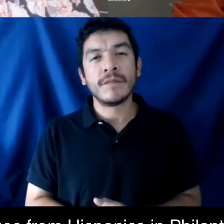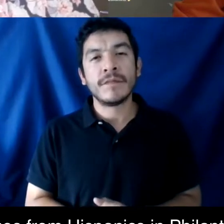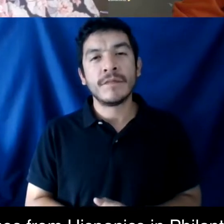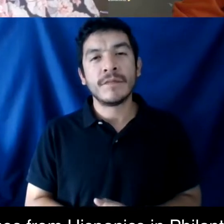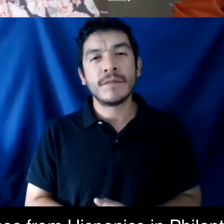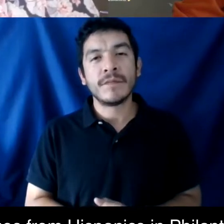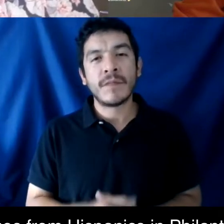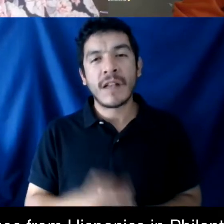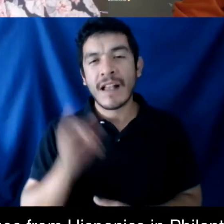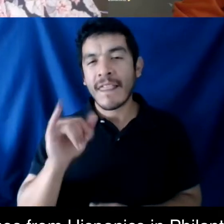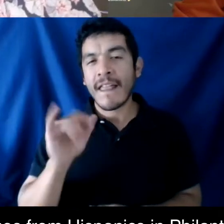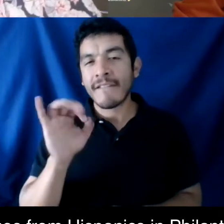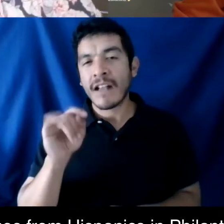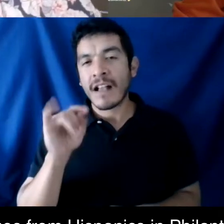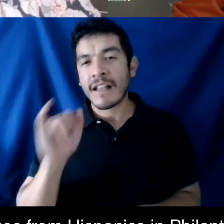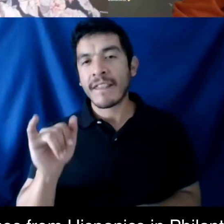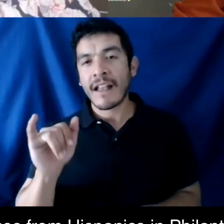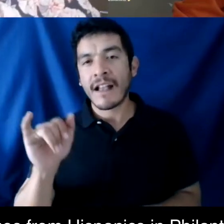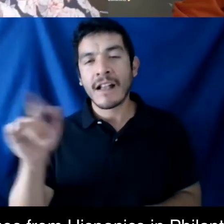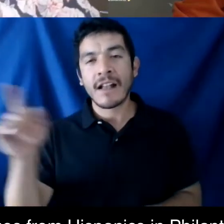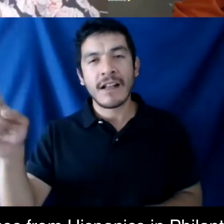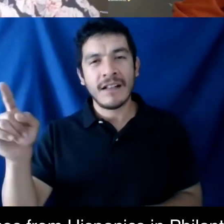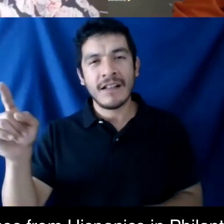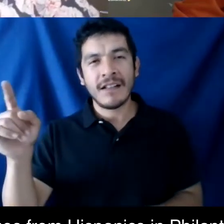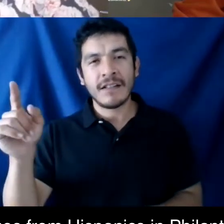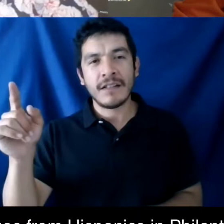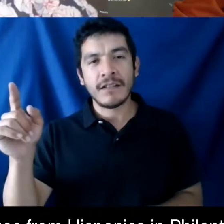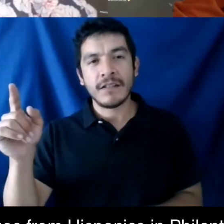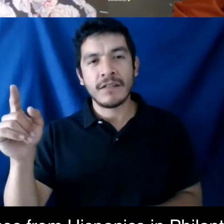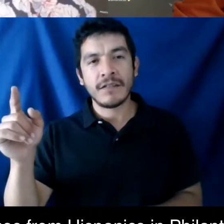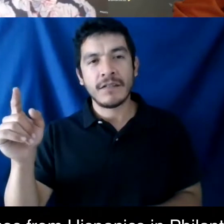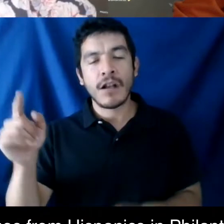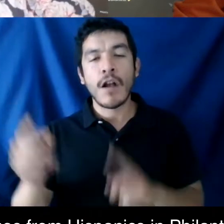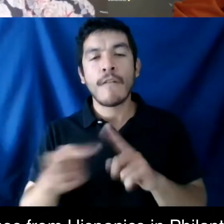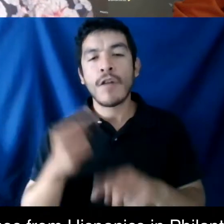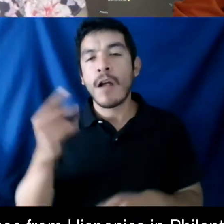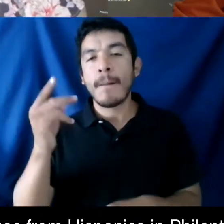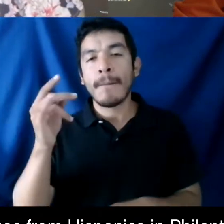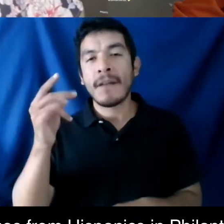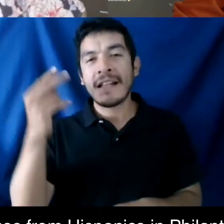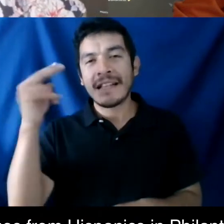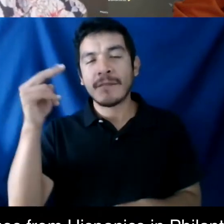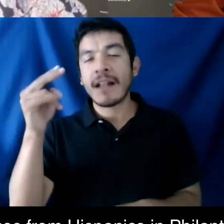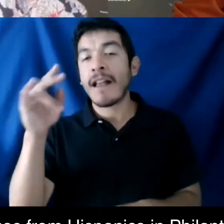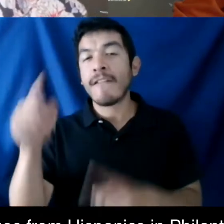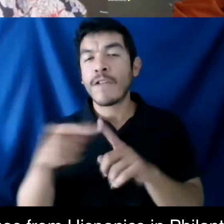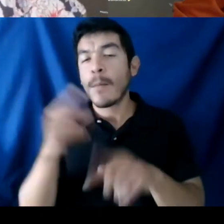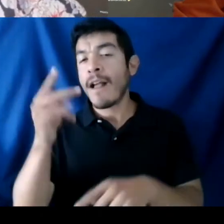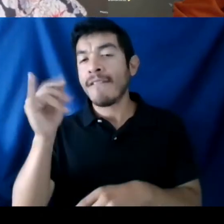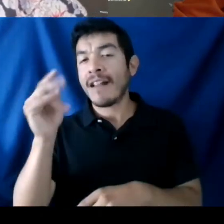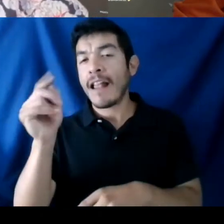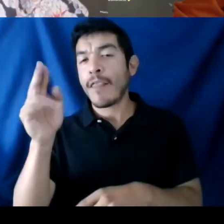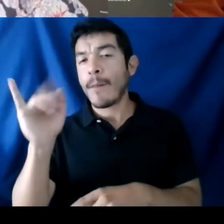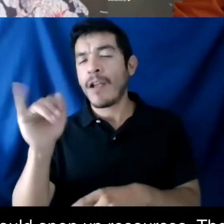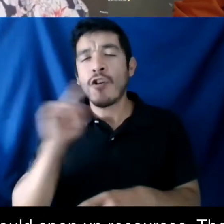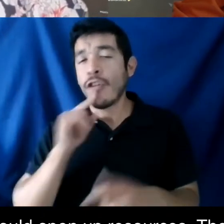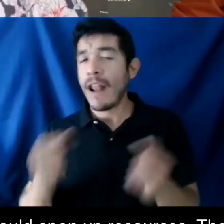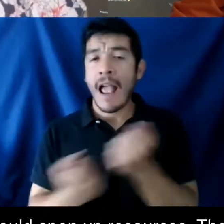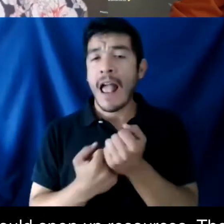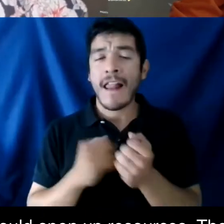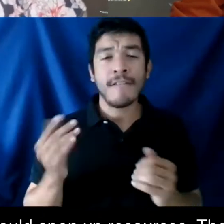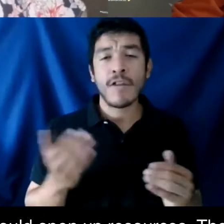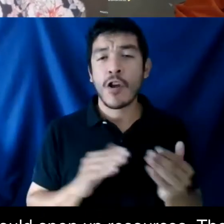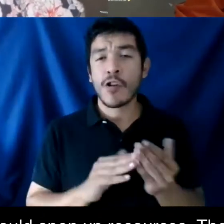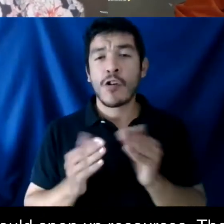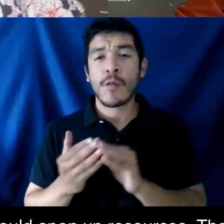Arguiagos from Hispanics in Philanthropy is a great ally of the disability community. That